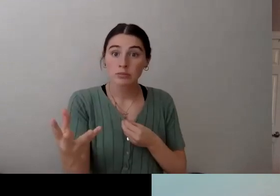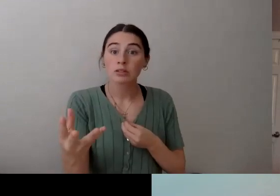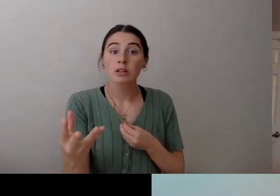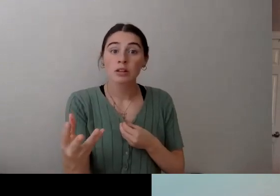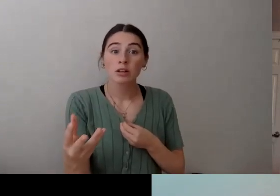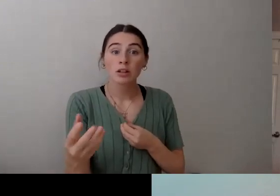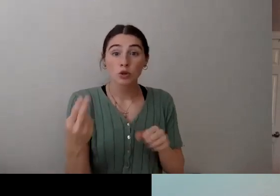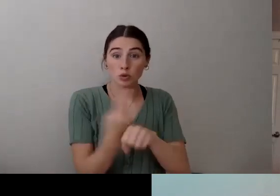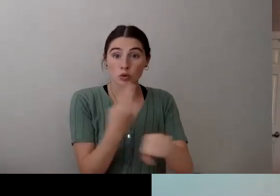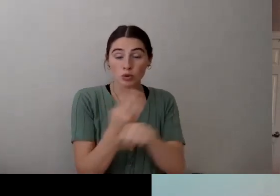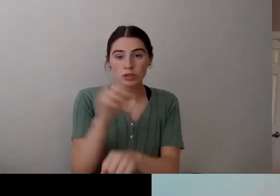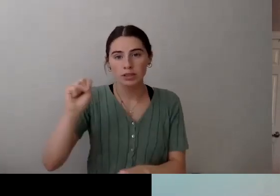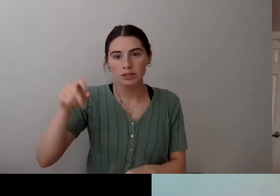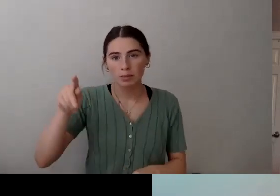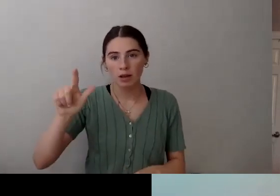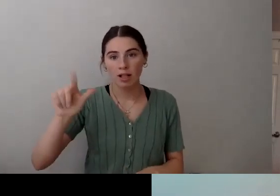splatter guard.